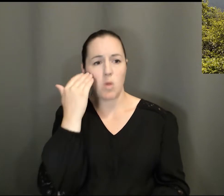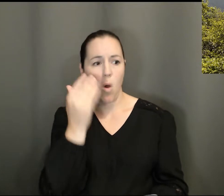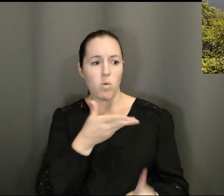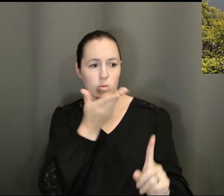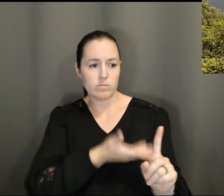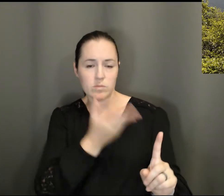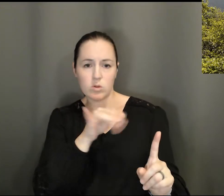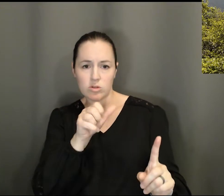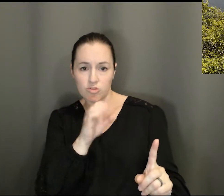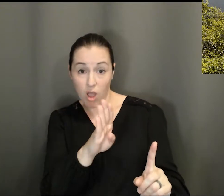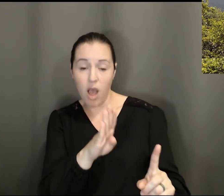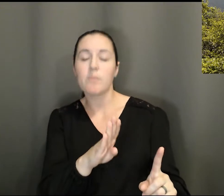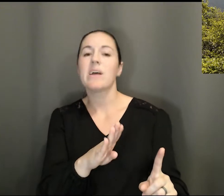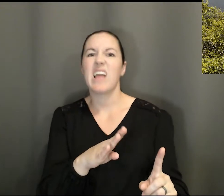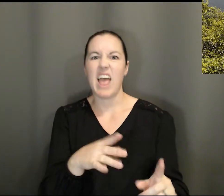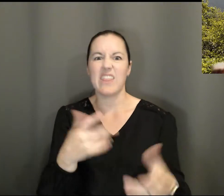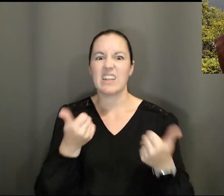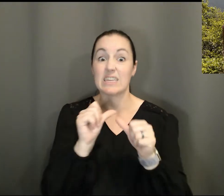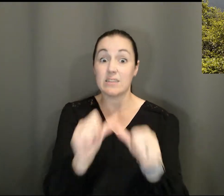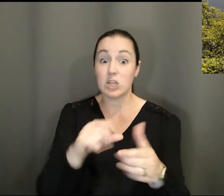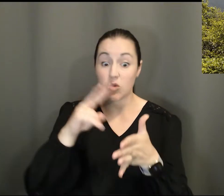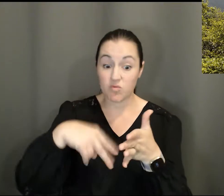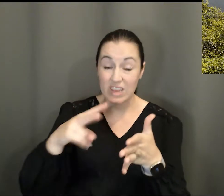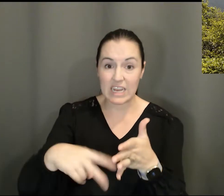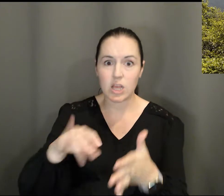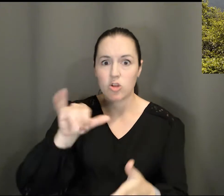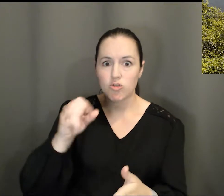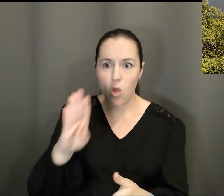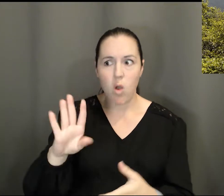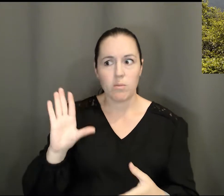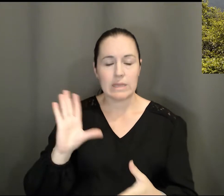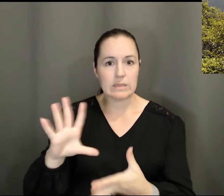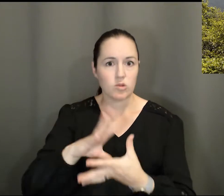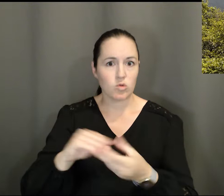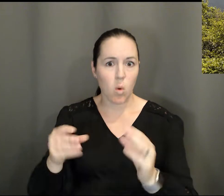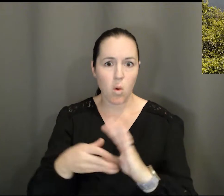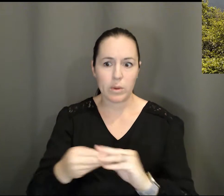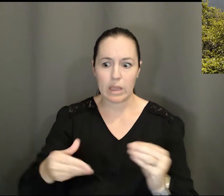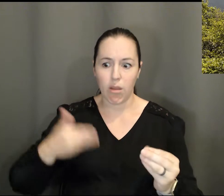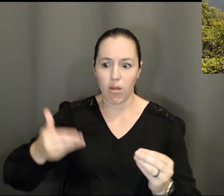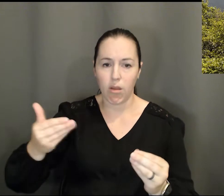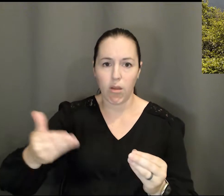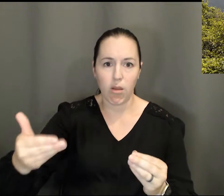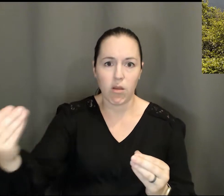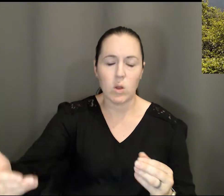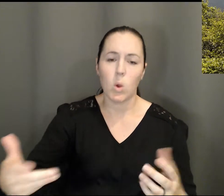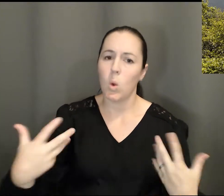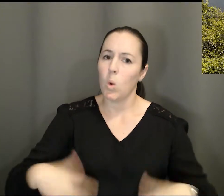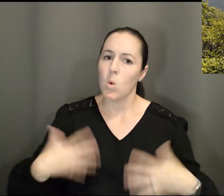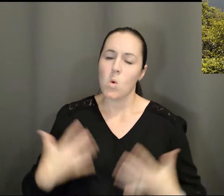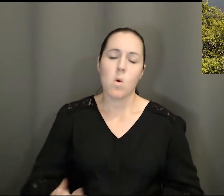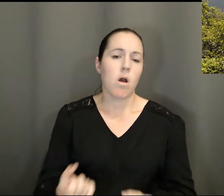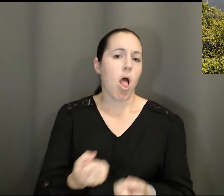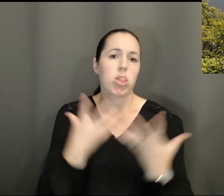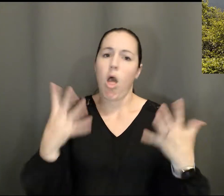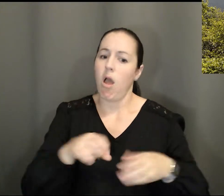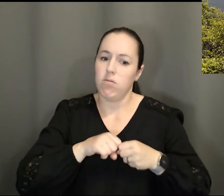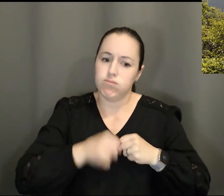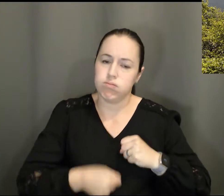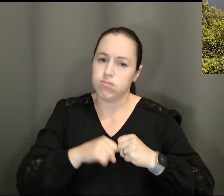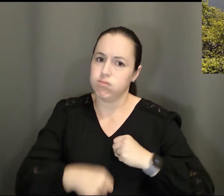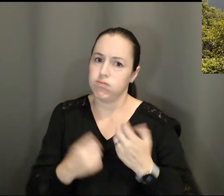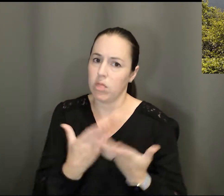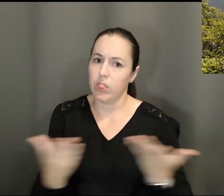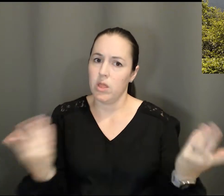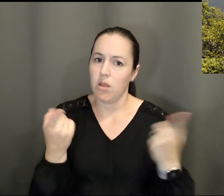20 chapters, Job just goes off making these complaints against God. In fact, there are at least three